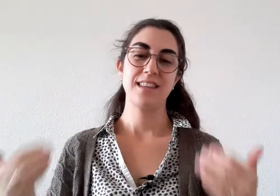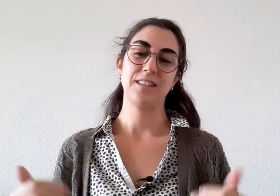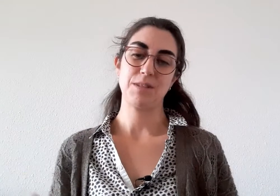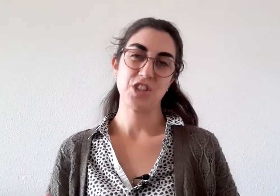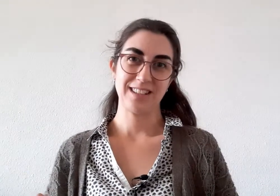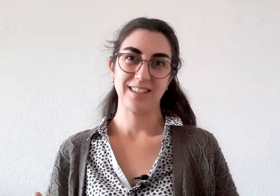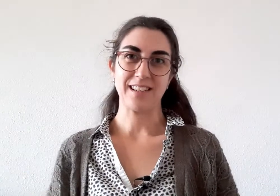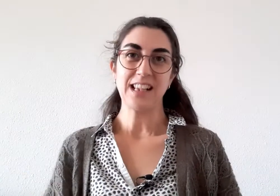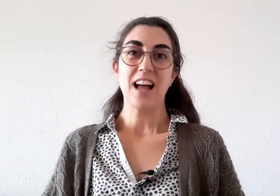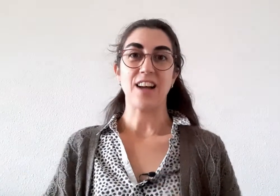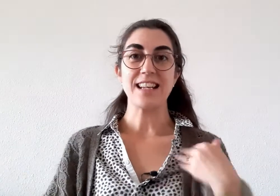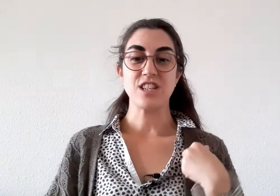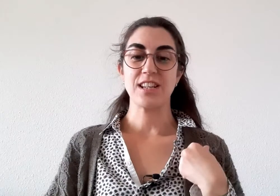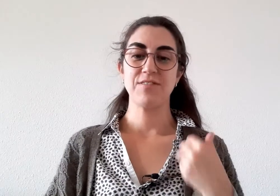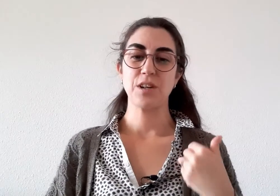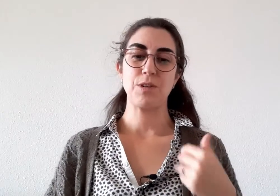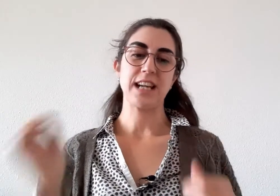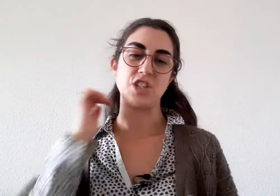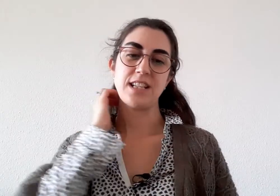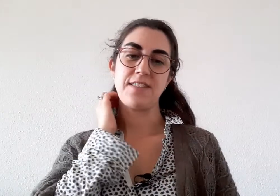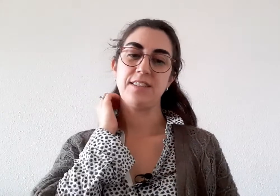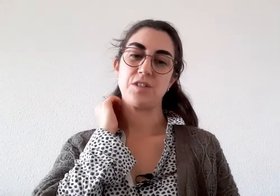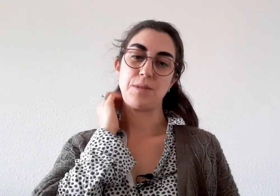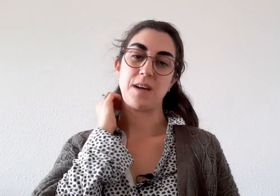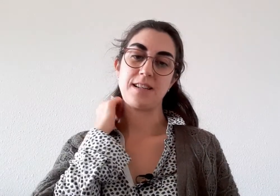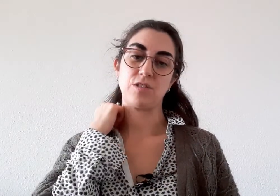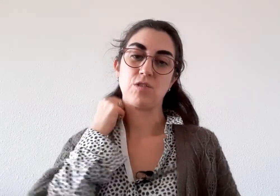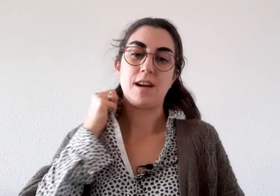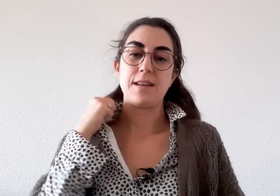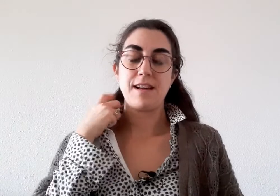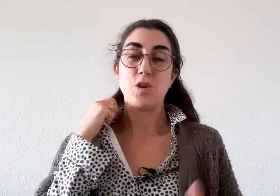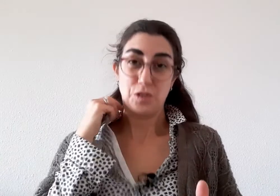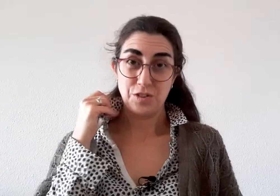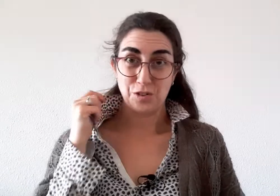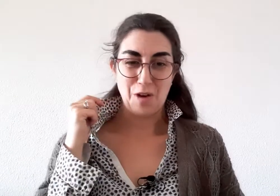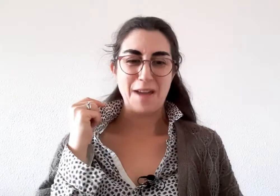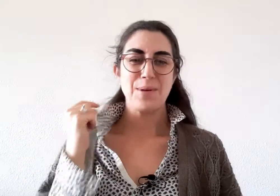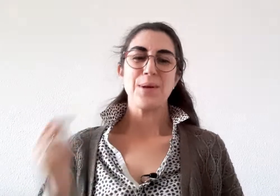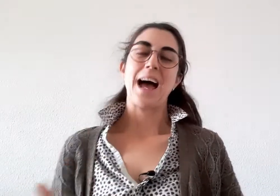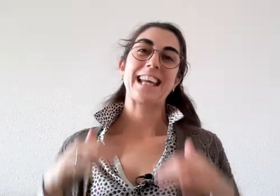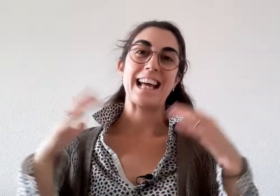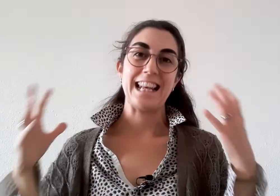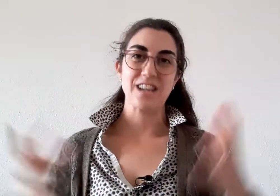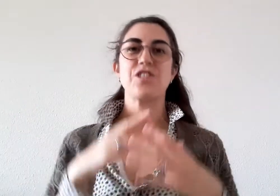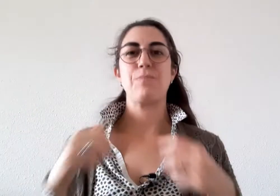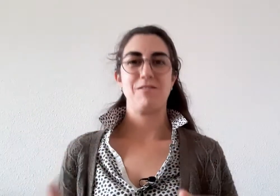are much easier. So I teach infant communication, and this is a term that I use to describe a collection of parenting